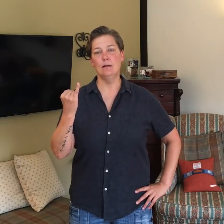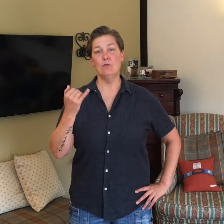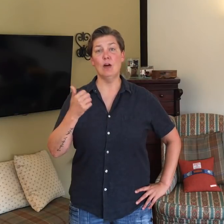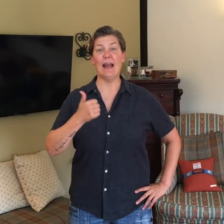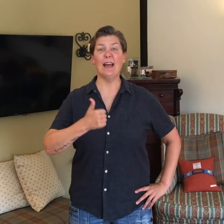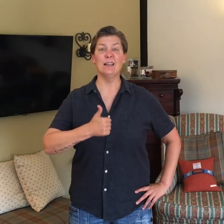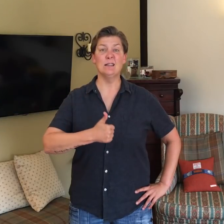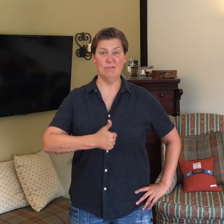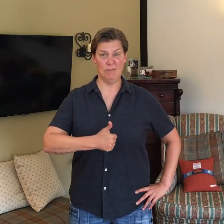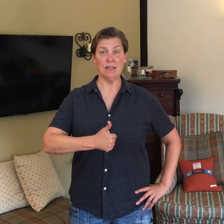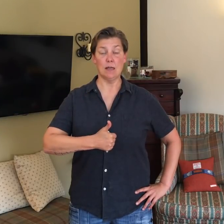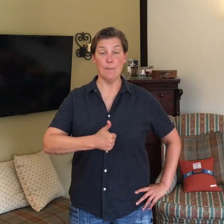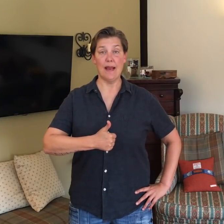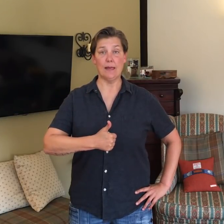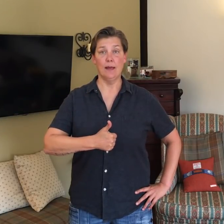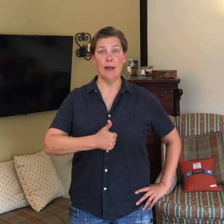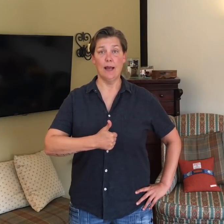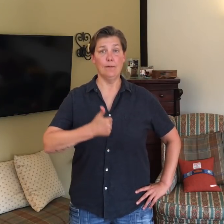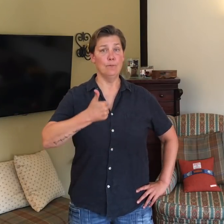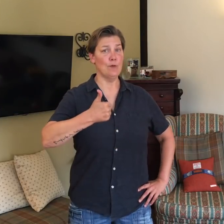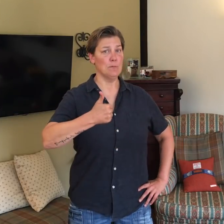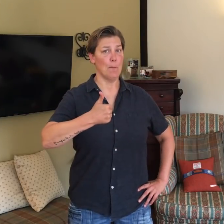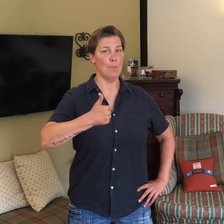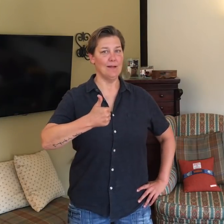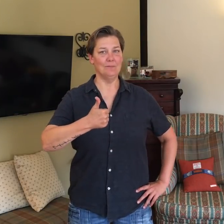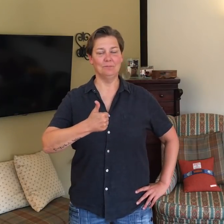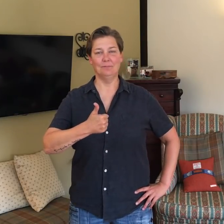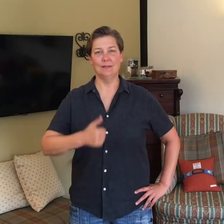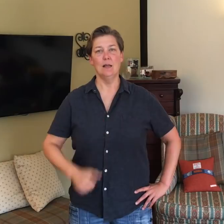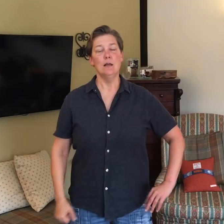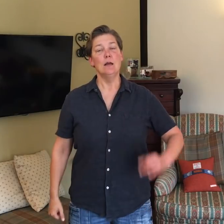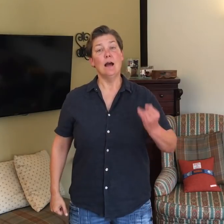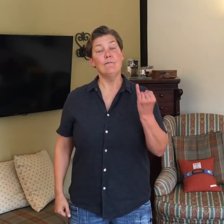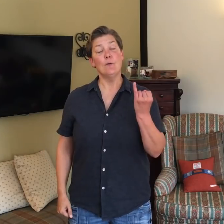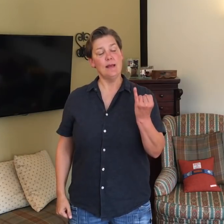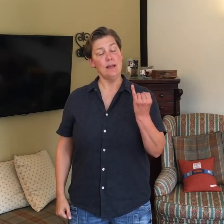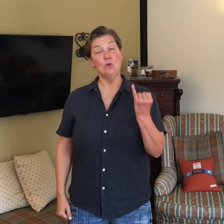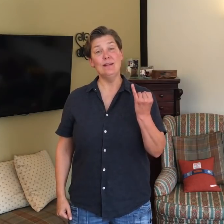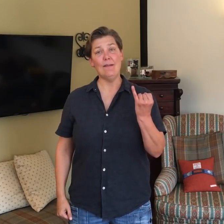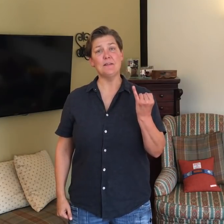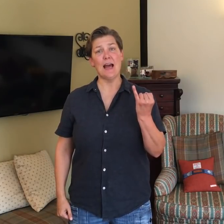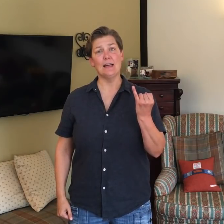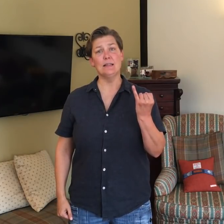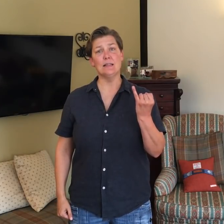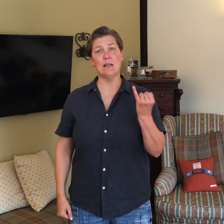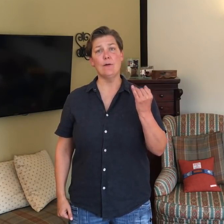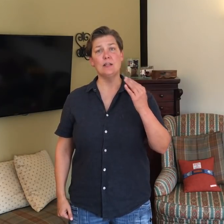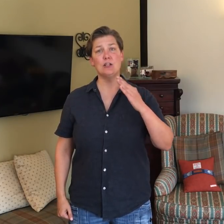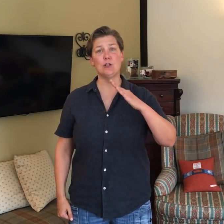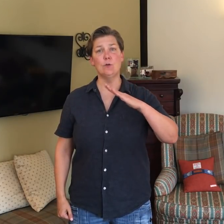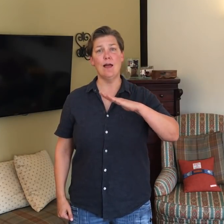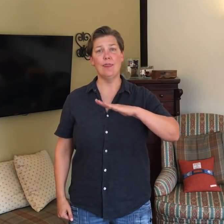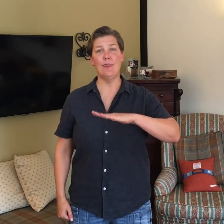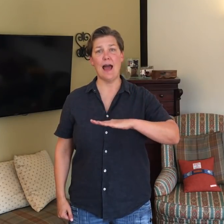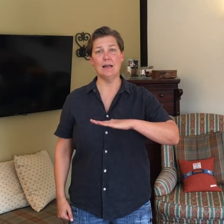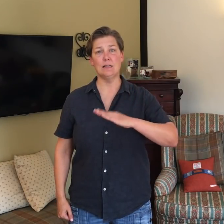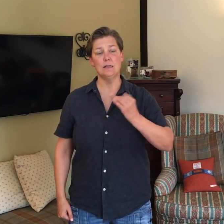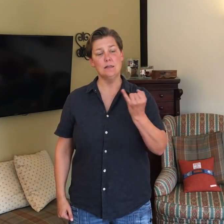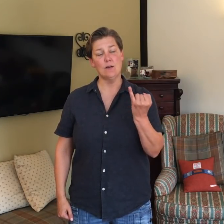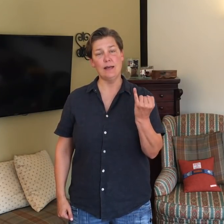right hand is going to make a thumbs up. And from here, your left hand is going to do that. So